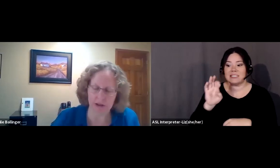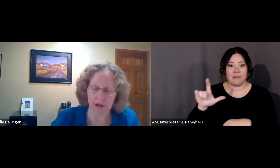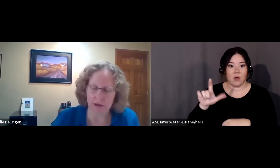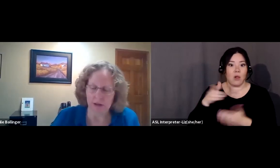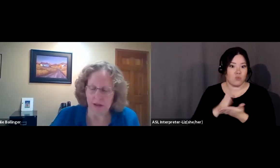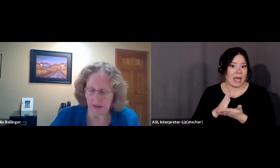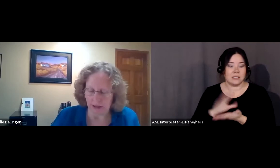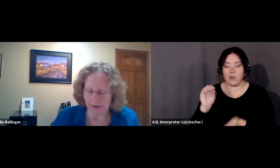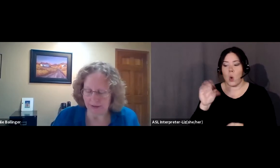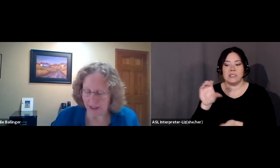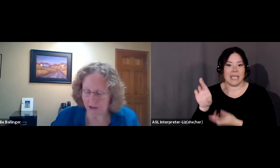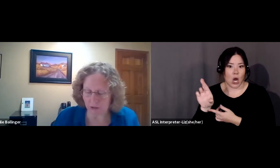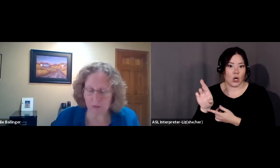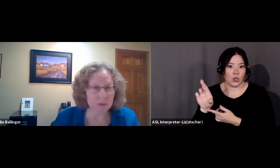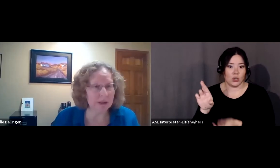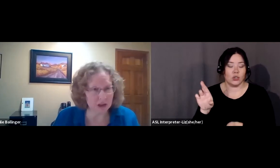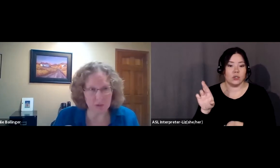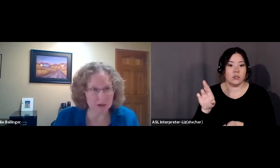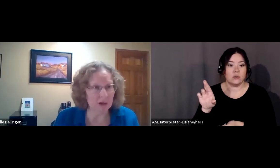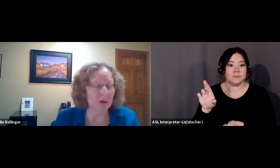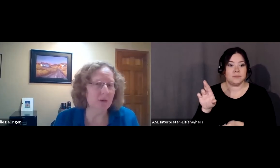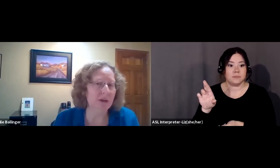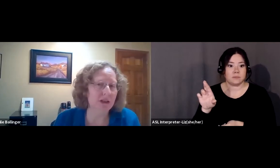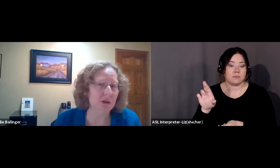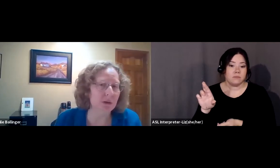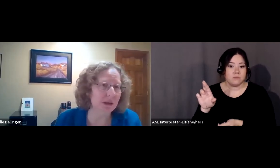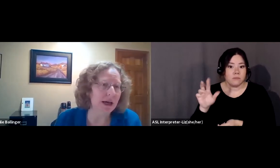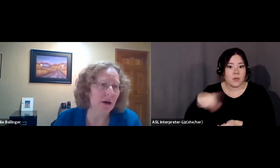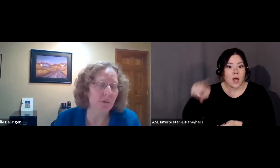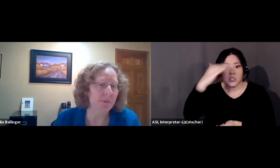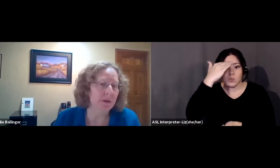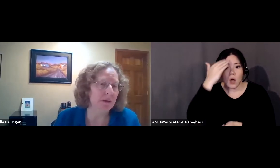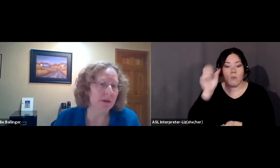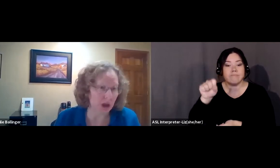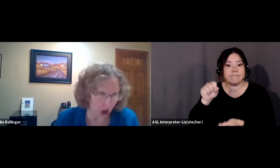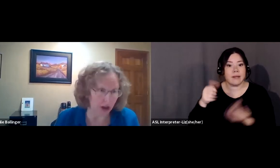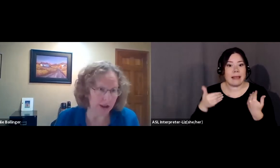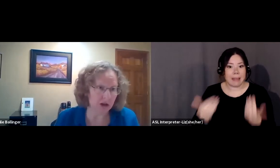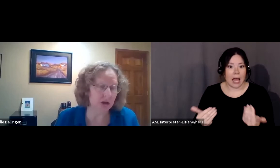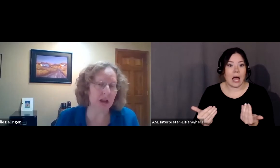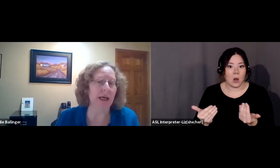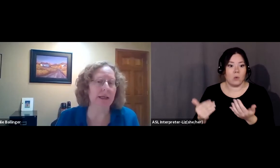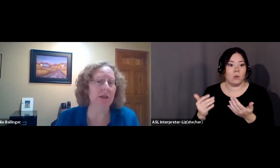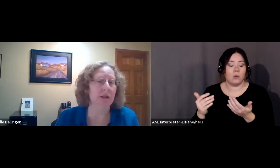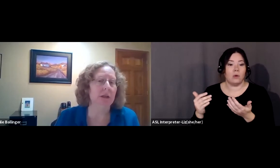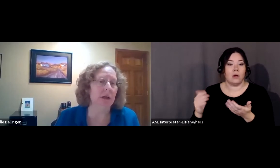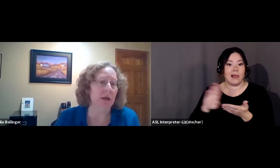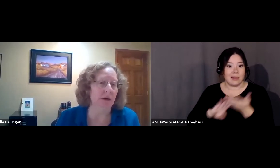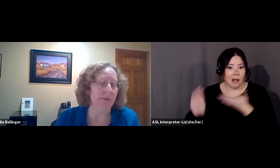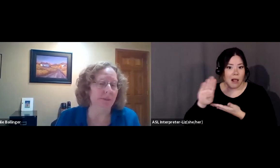Ed, OCR, they do, as you well know, they do allow the college to